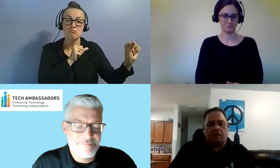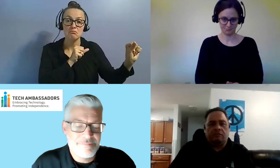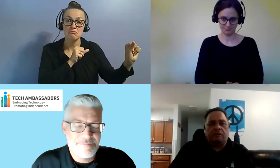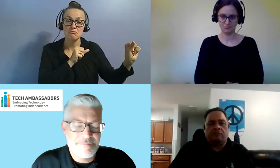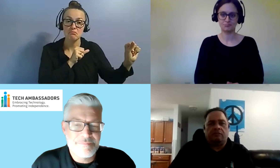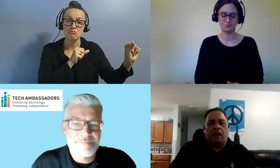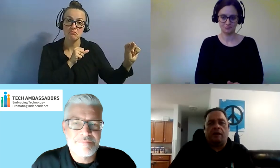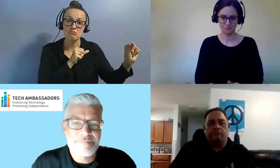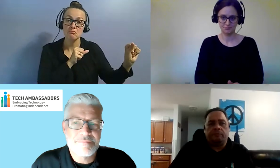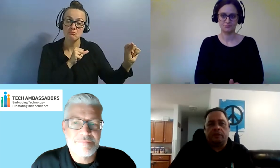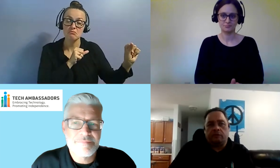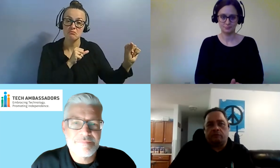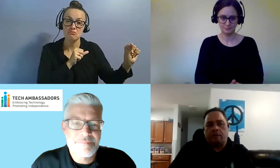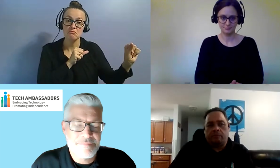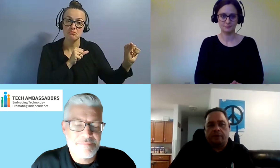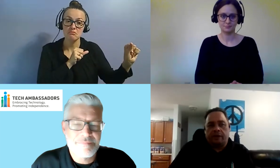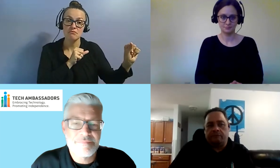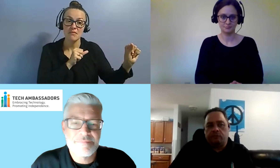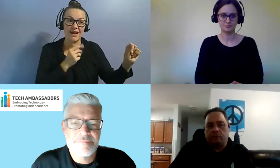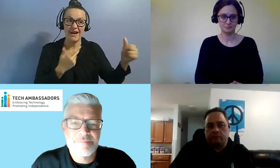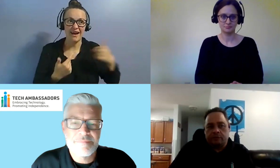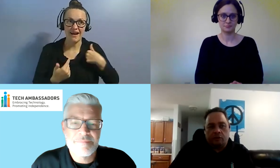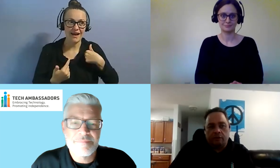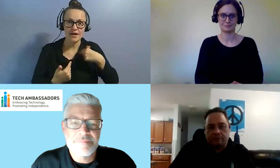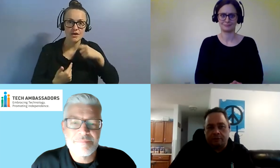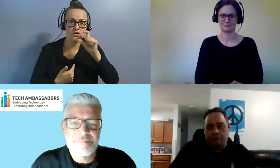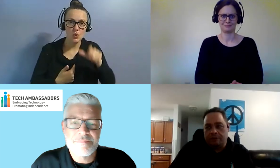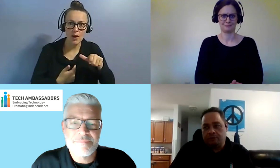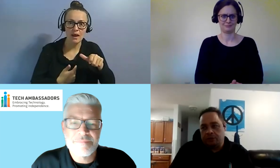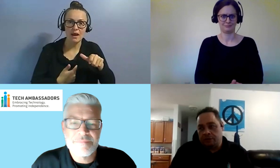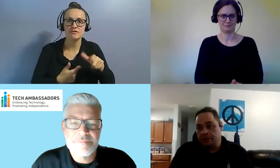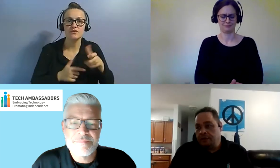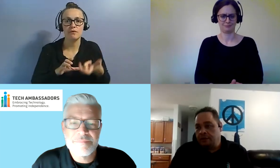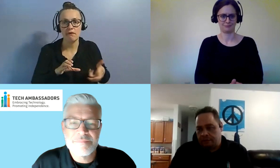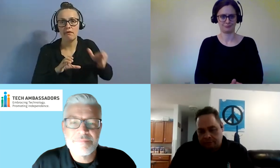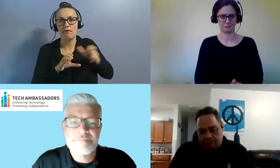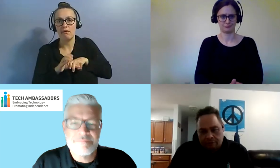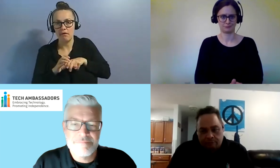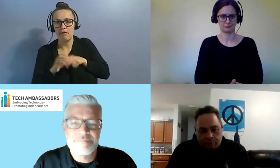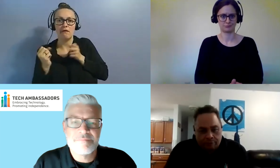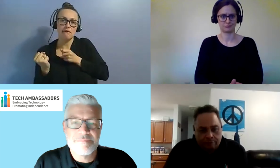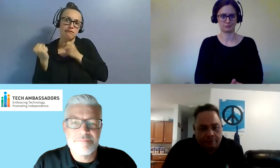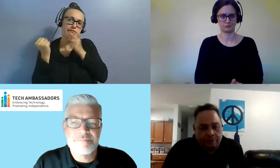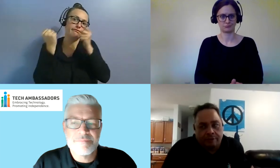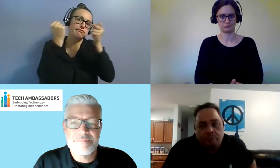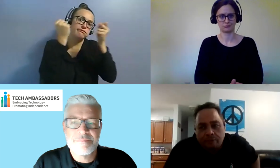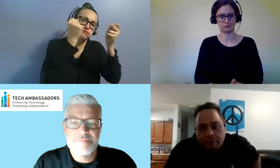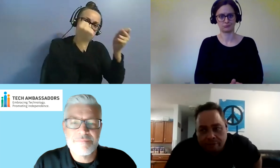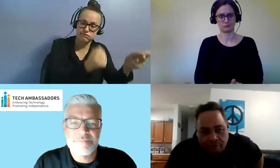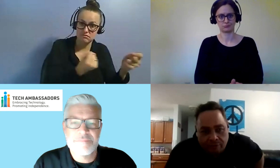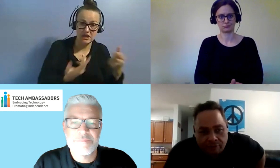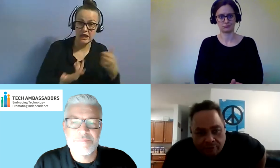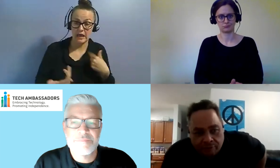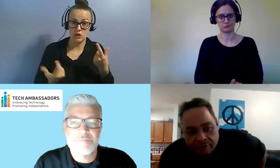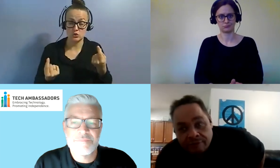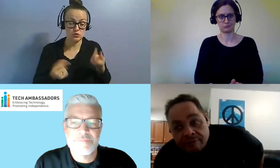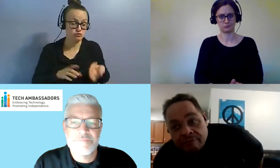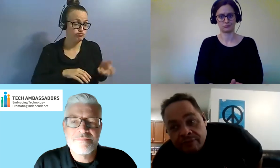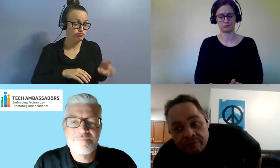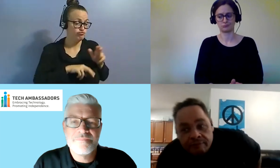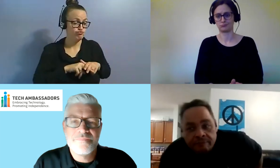It takes less time for me to travel back and forth because I don't have to go anywhere. Just have to roll up to the computer and turn it